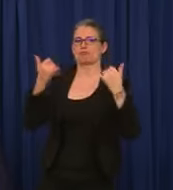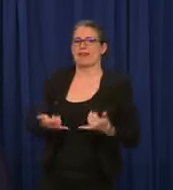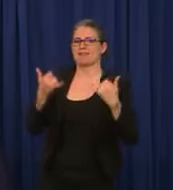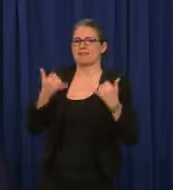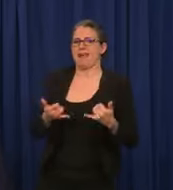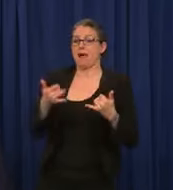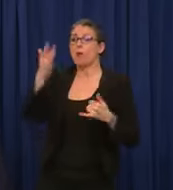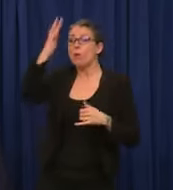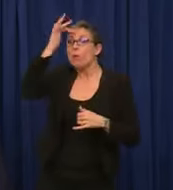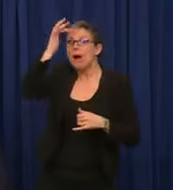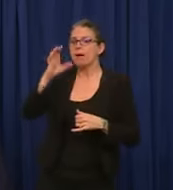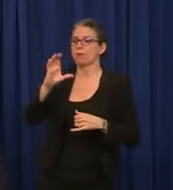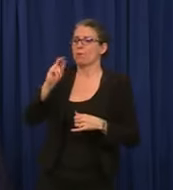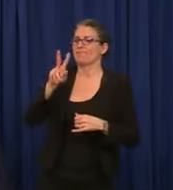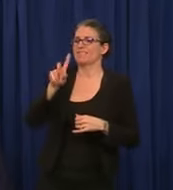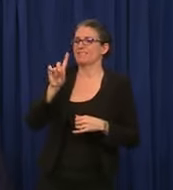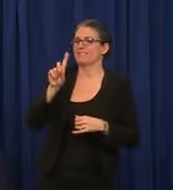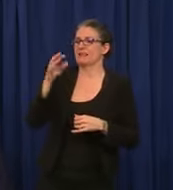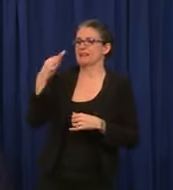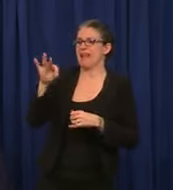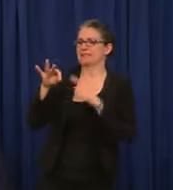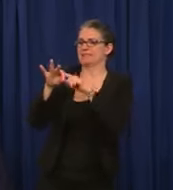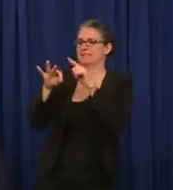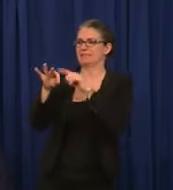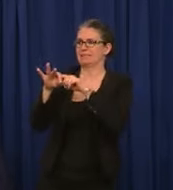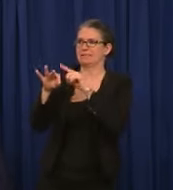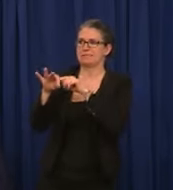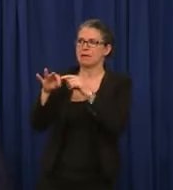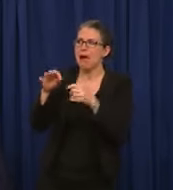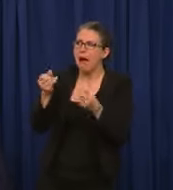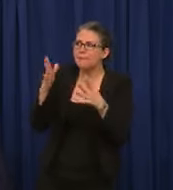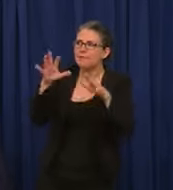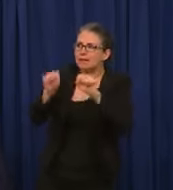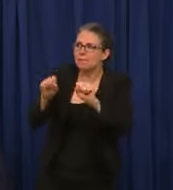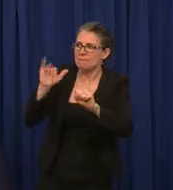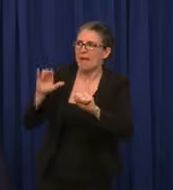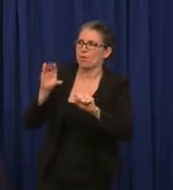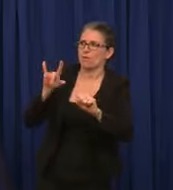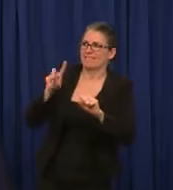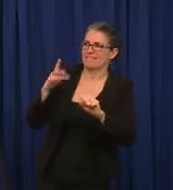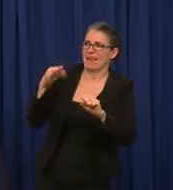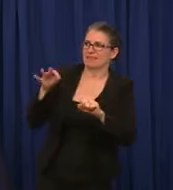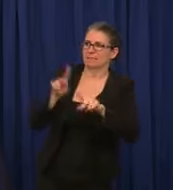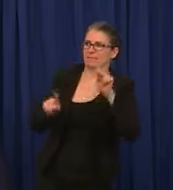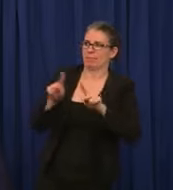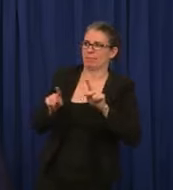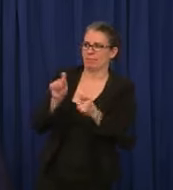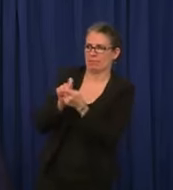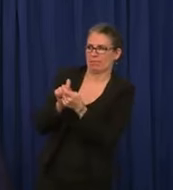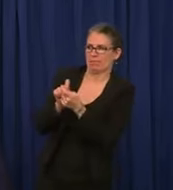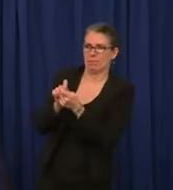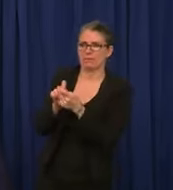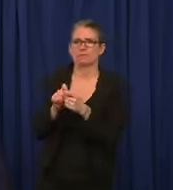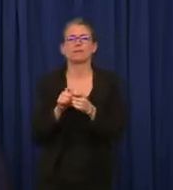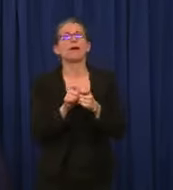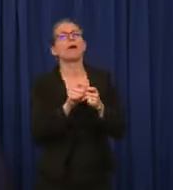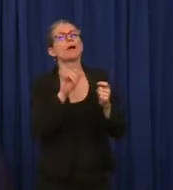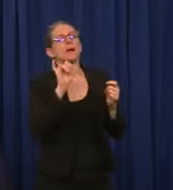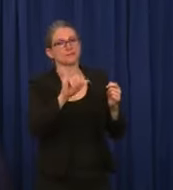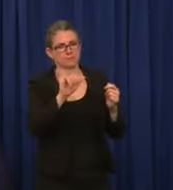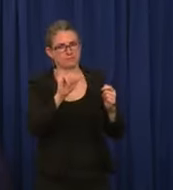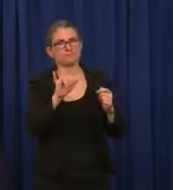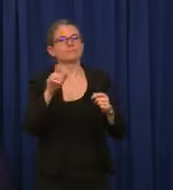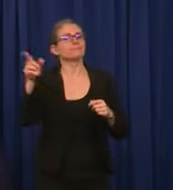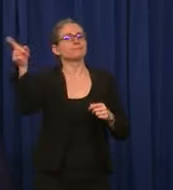are available, how many are being utilized for COVID-19 patients? That's not information that hospitals are reporting into